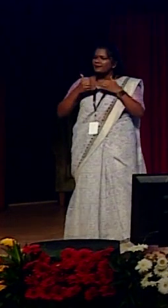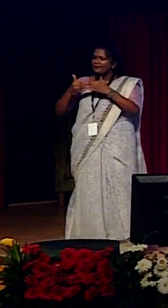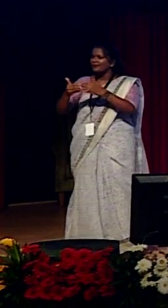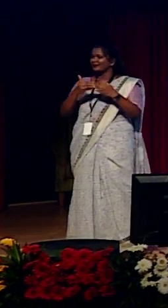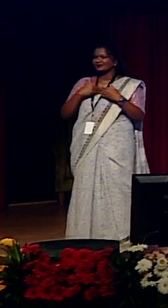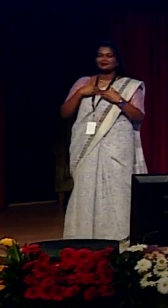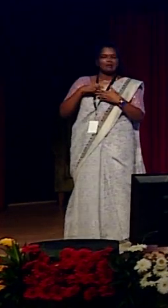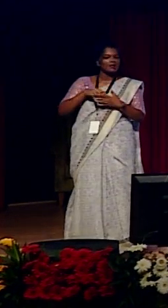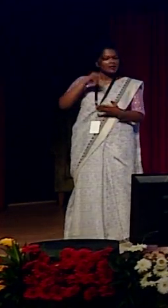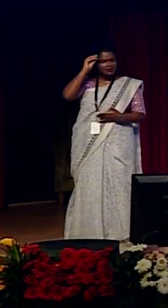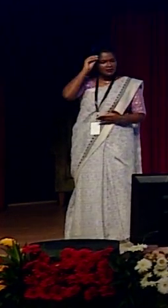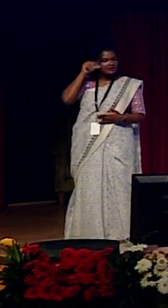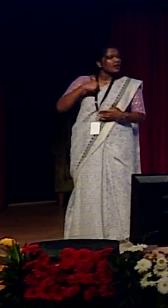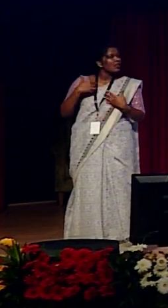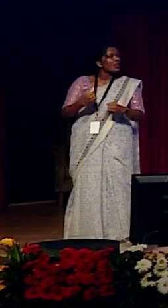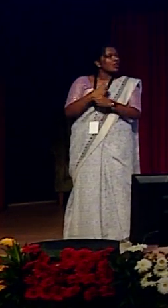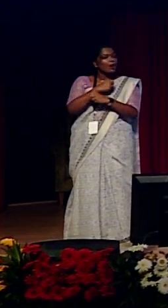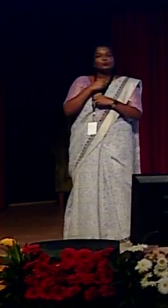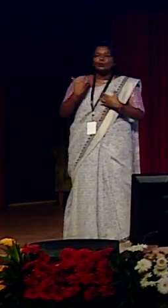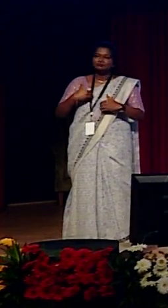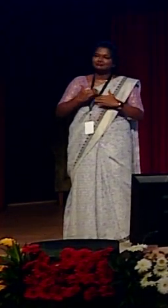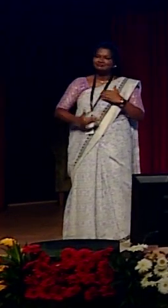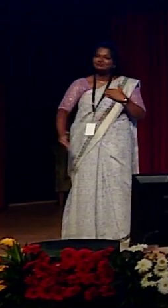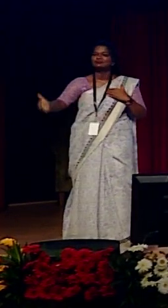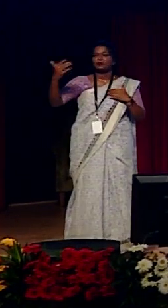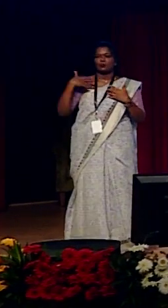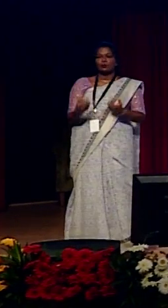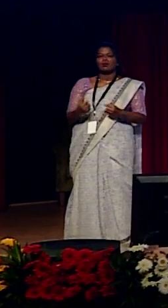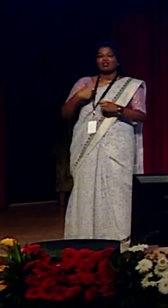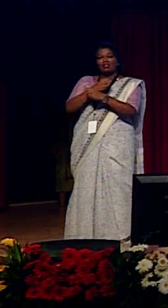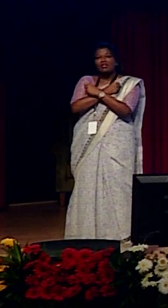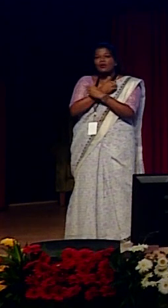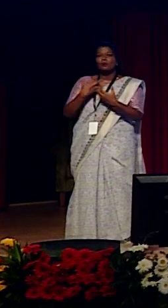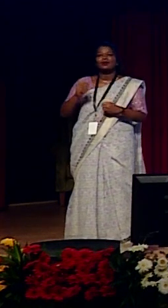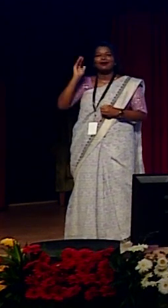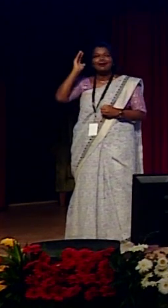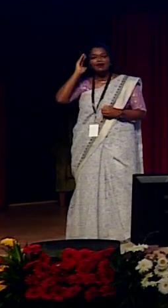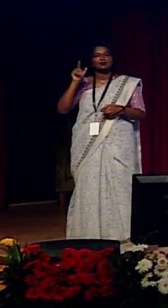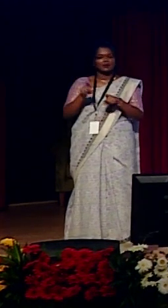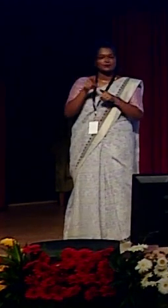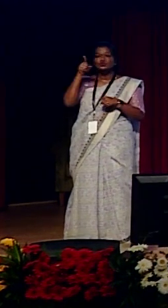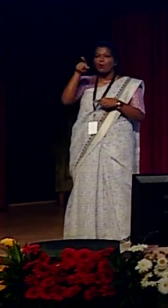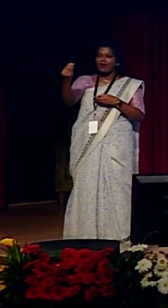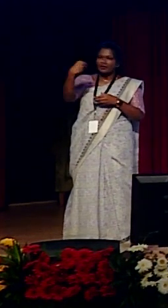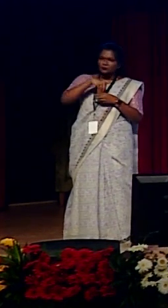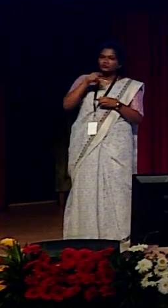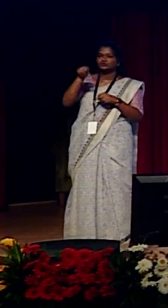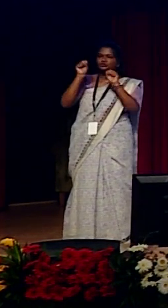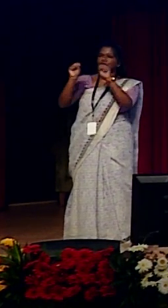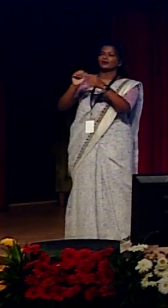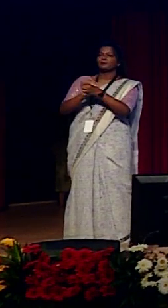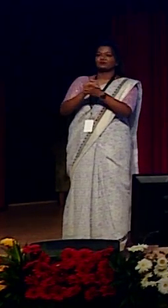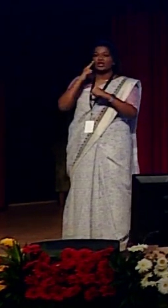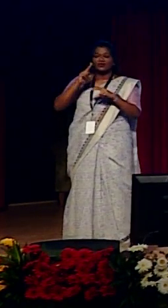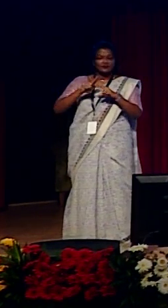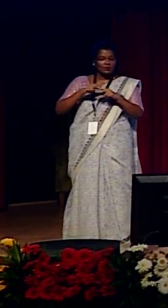their insights. And we would love to continue this journey and we would love to hear your inputs and your insights. So